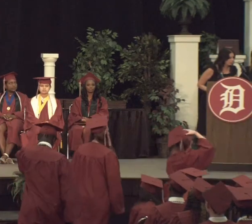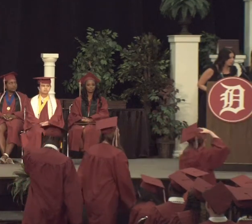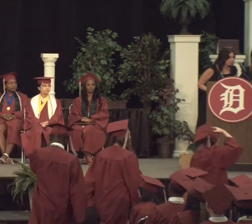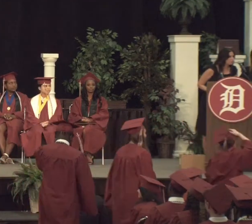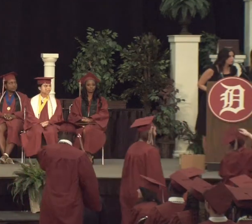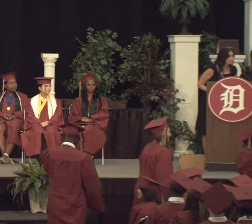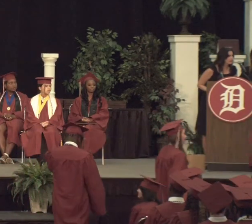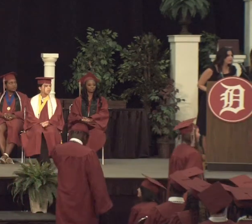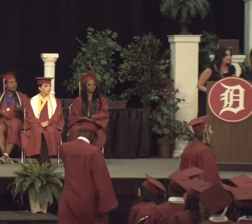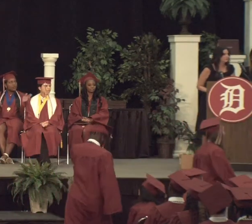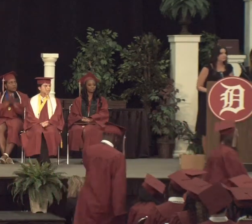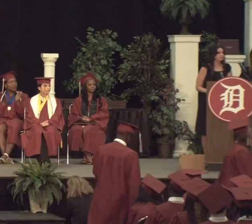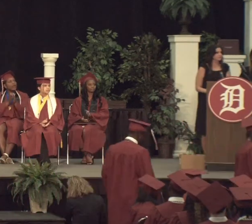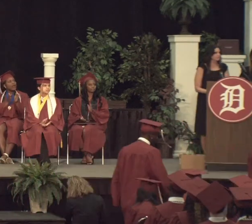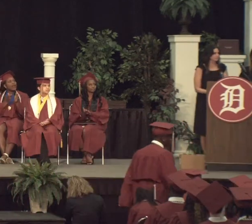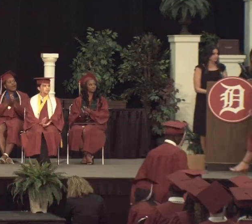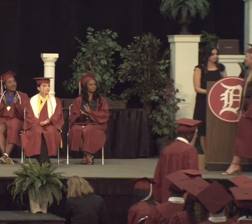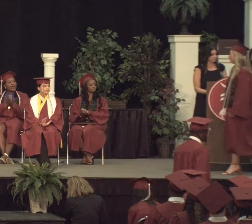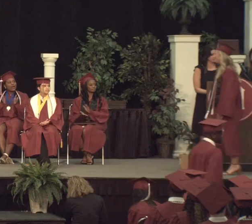Marilyn Gore, cum laude.